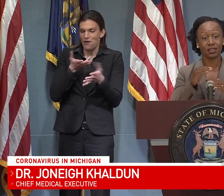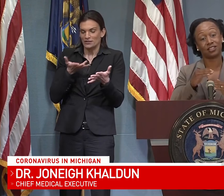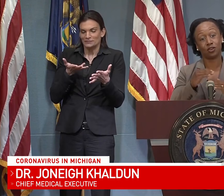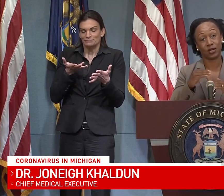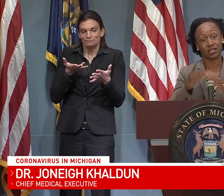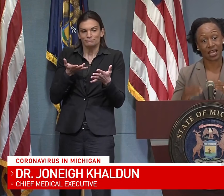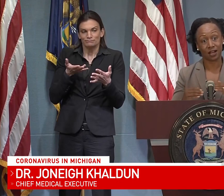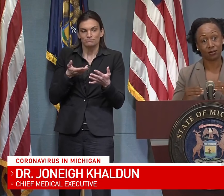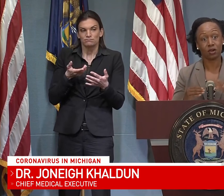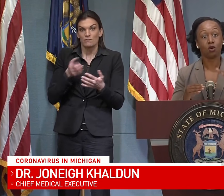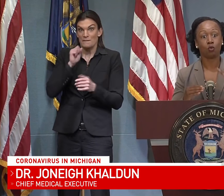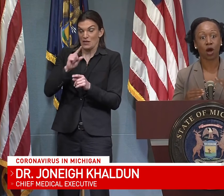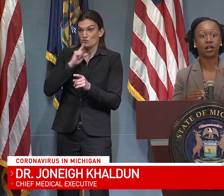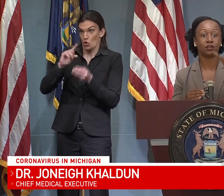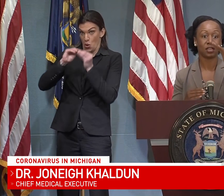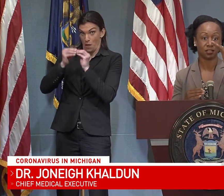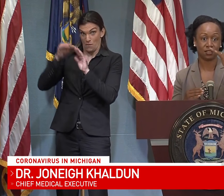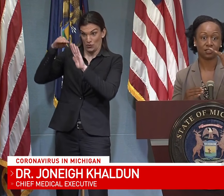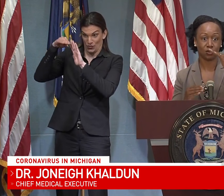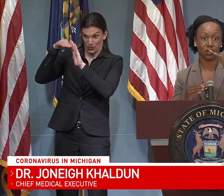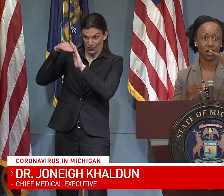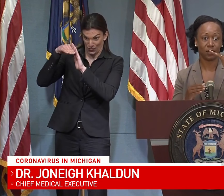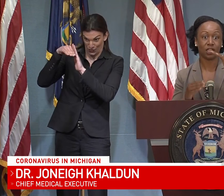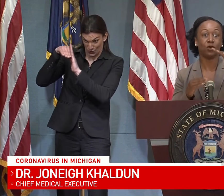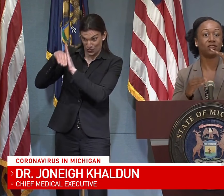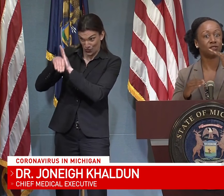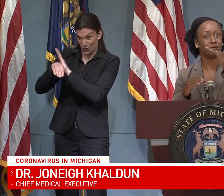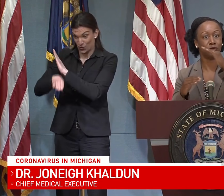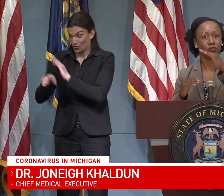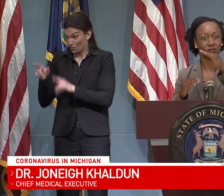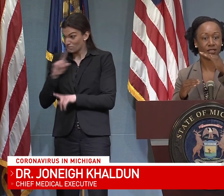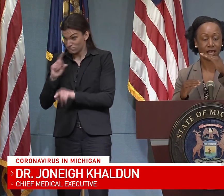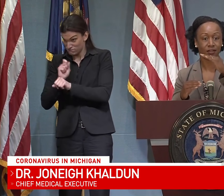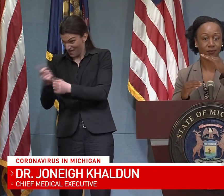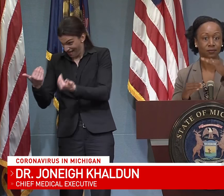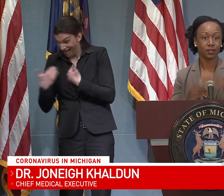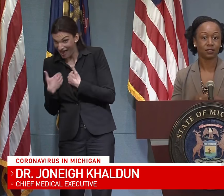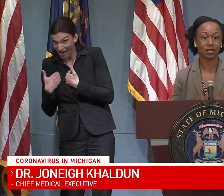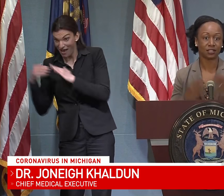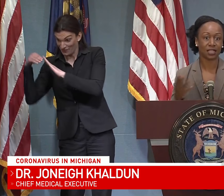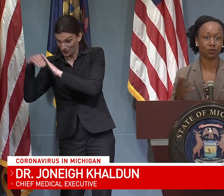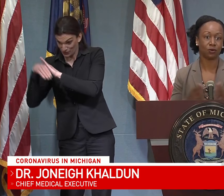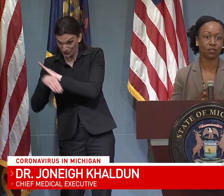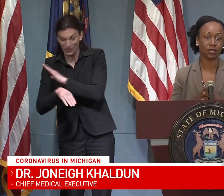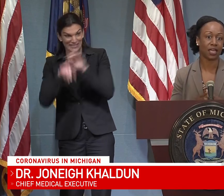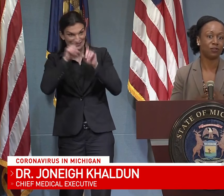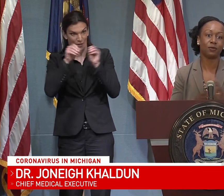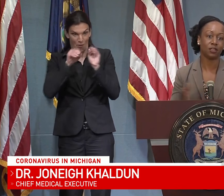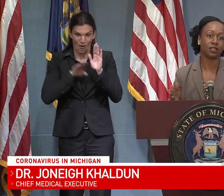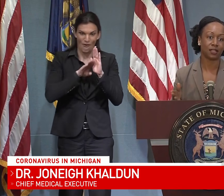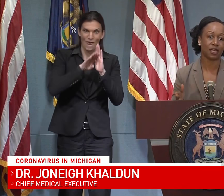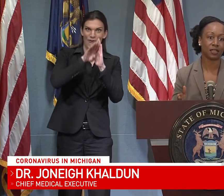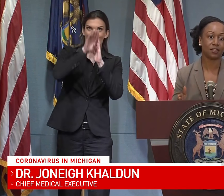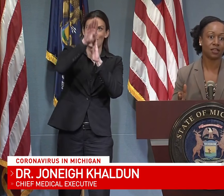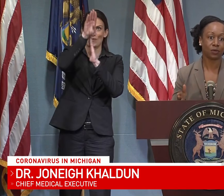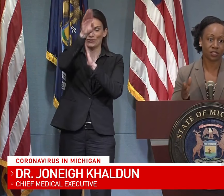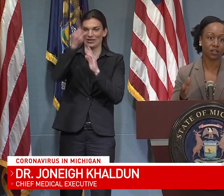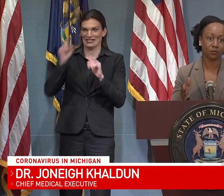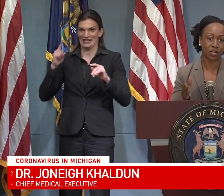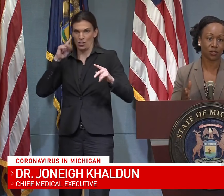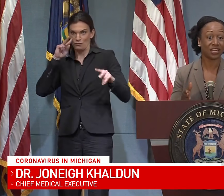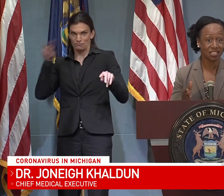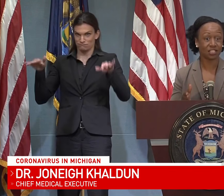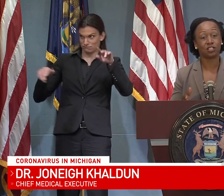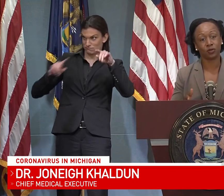sure that's going down while your testing is going up, and you want them to move together. So that's what we're looking at, and we've been looking at that